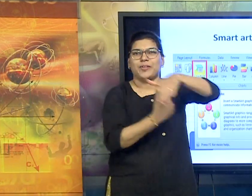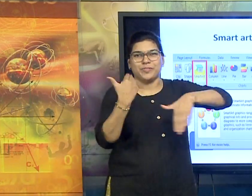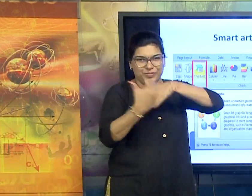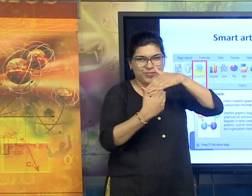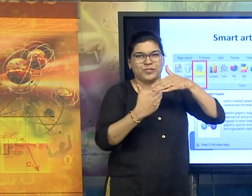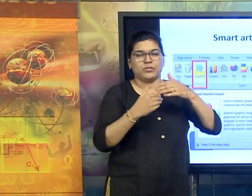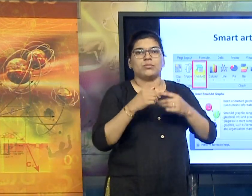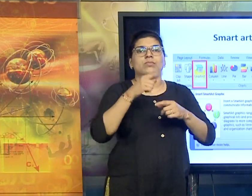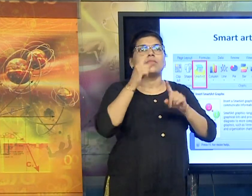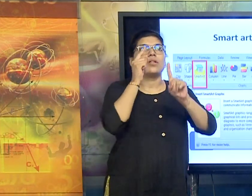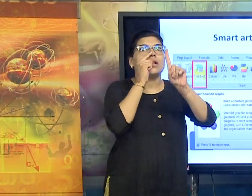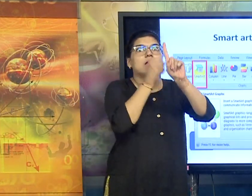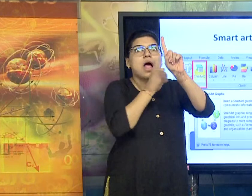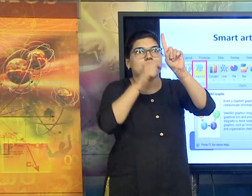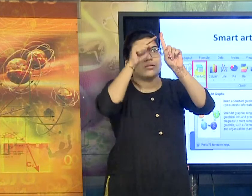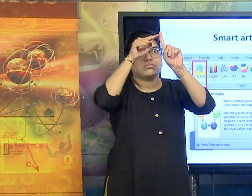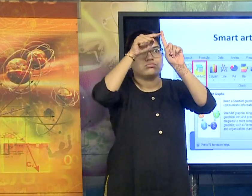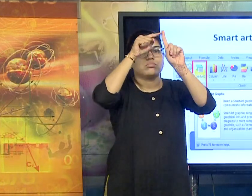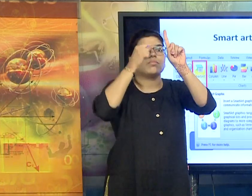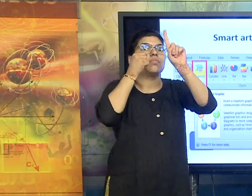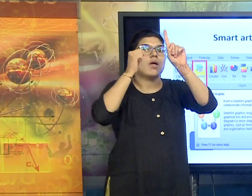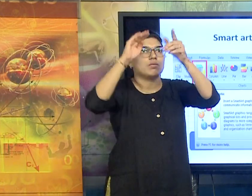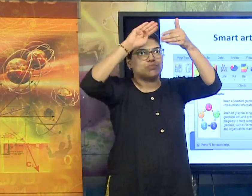smart art graphics we will be talking about.